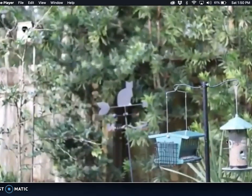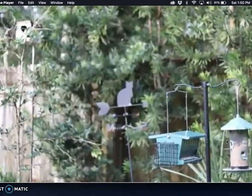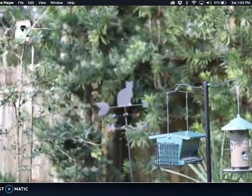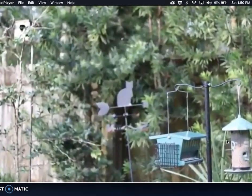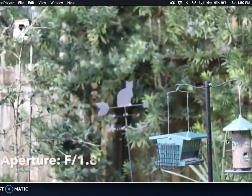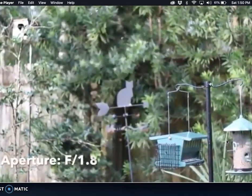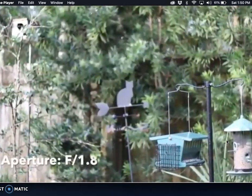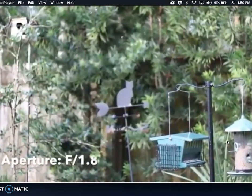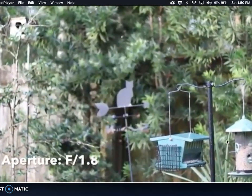compare.